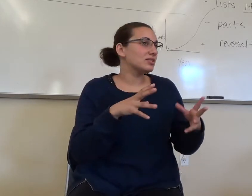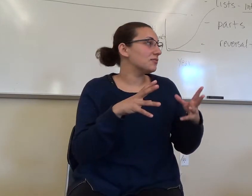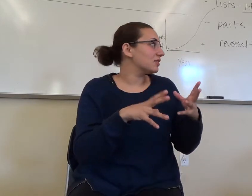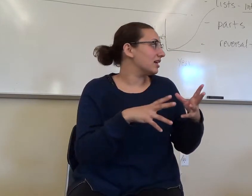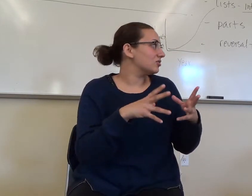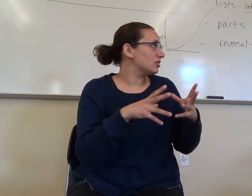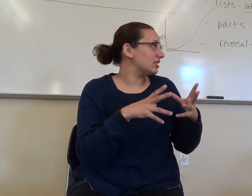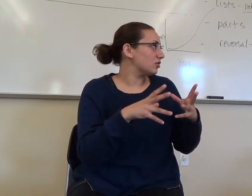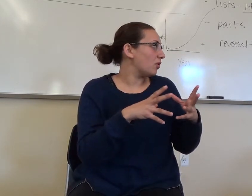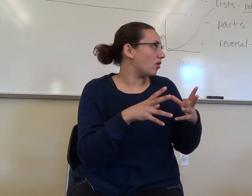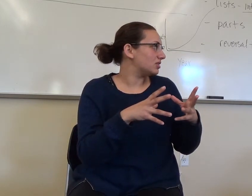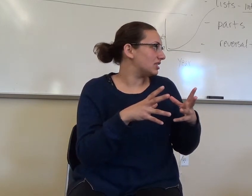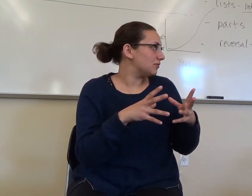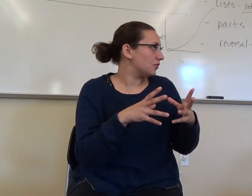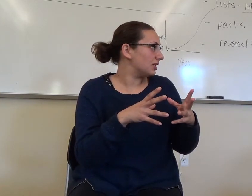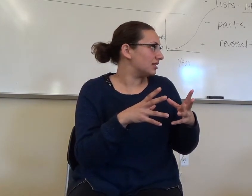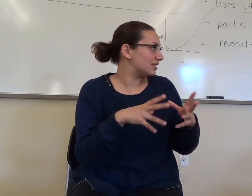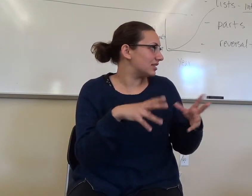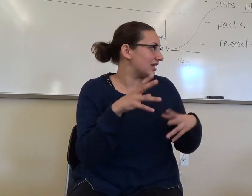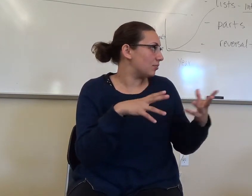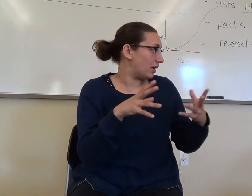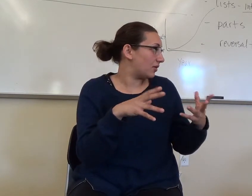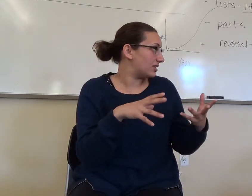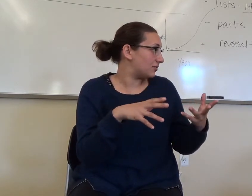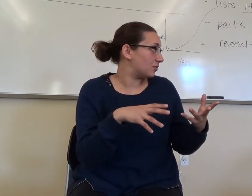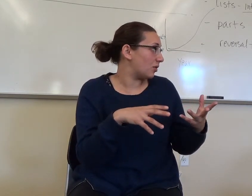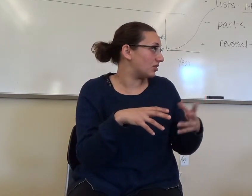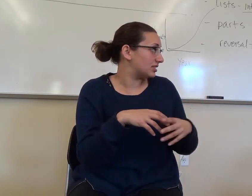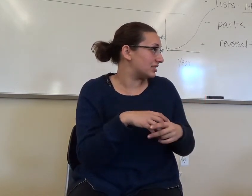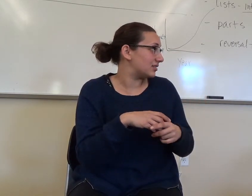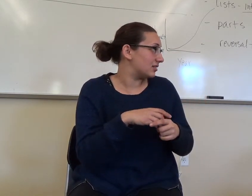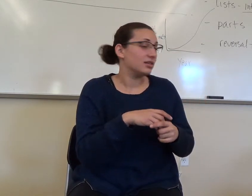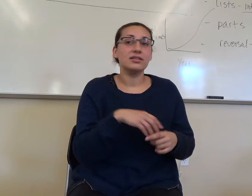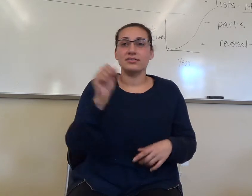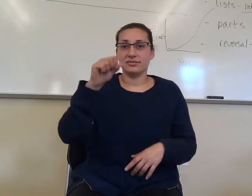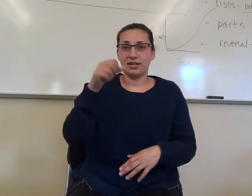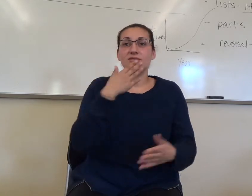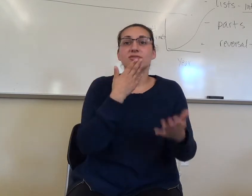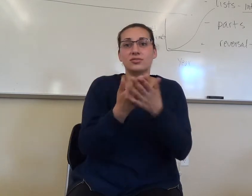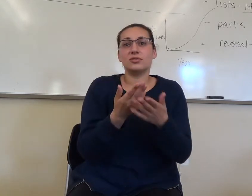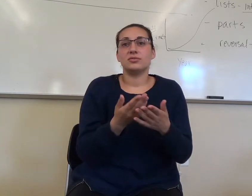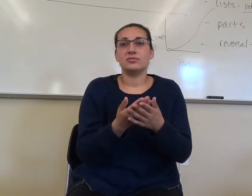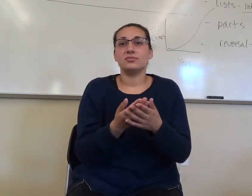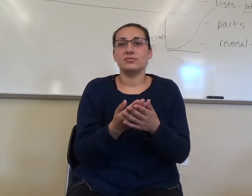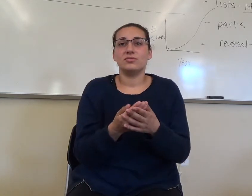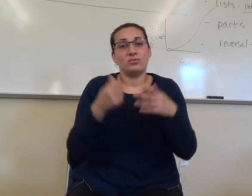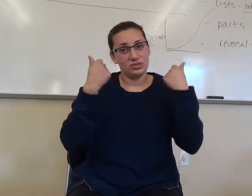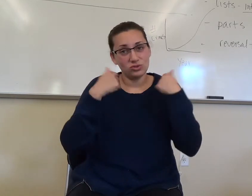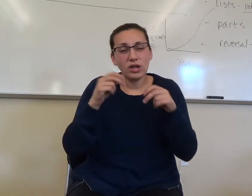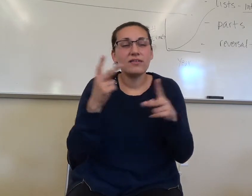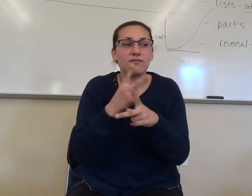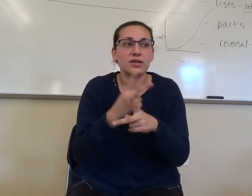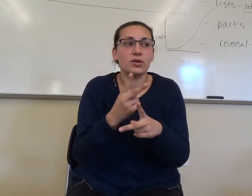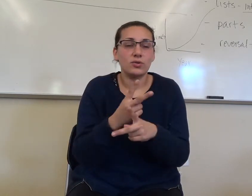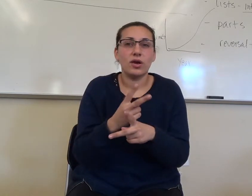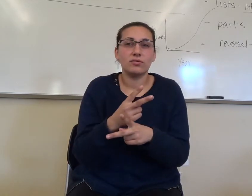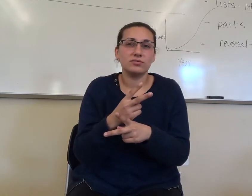different countries and their policies for it. That's like Okay. comparing the different policies. Yeah, good. That's what we're trying to figure out here.